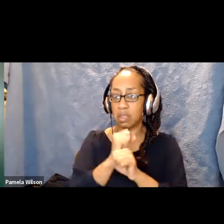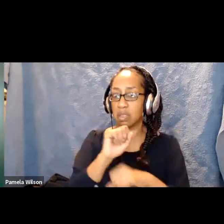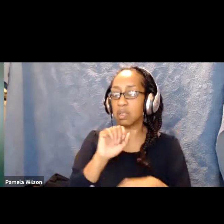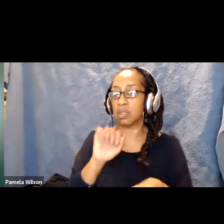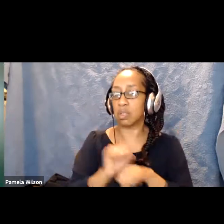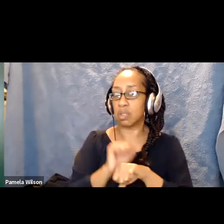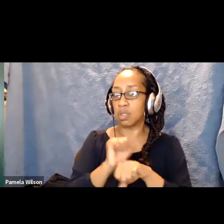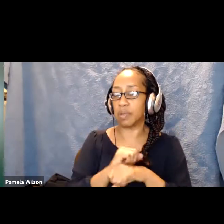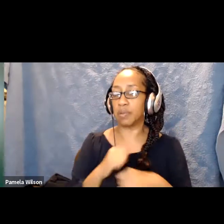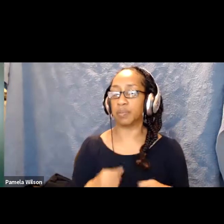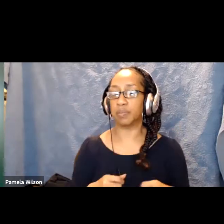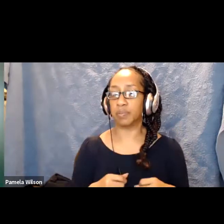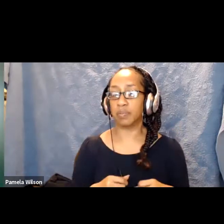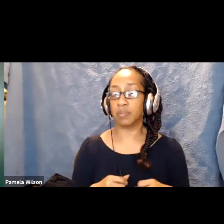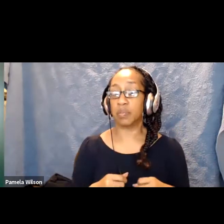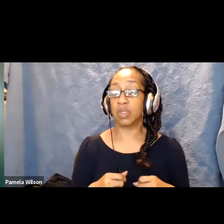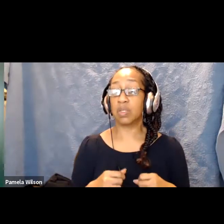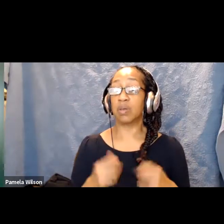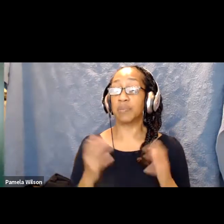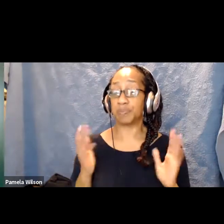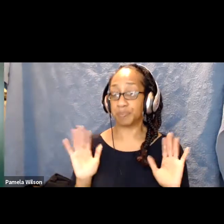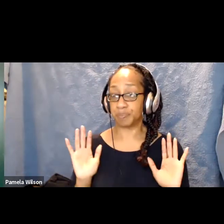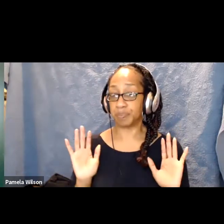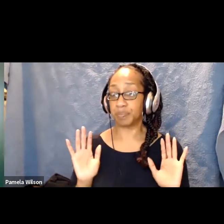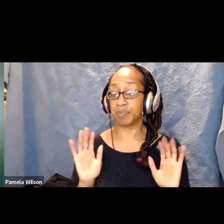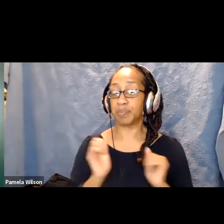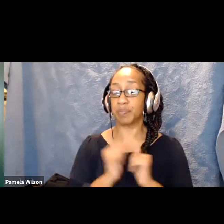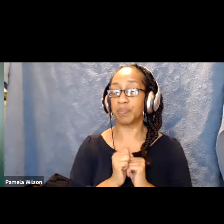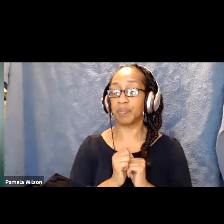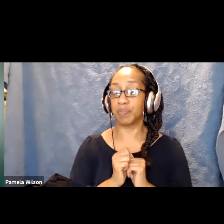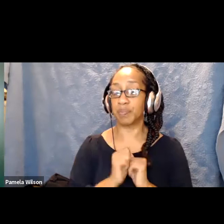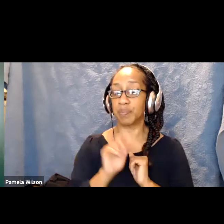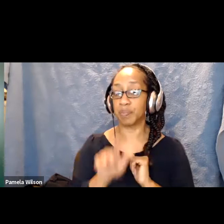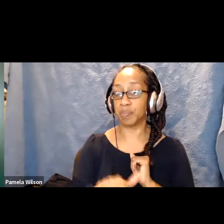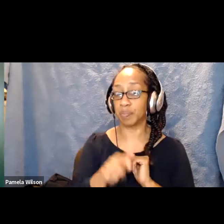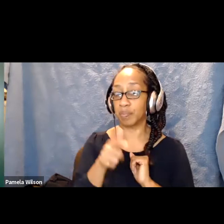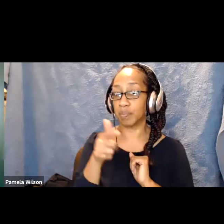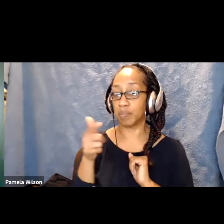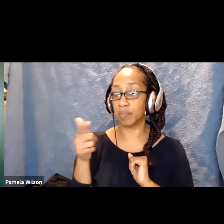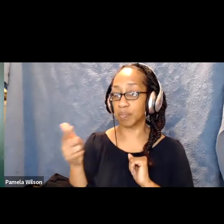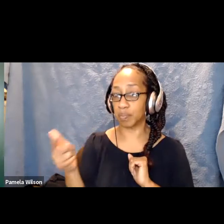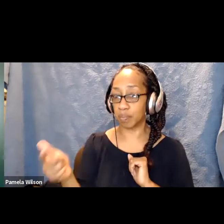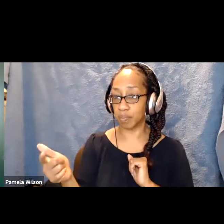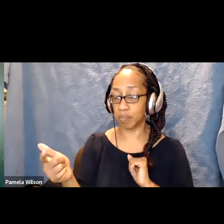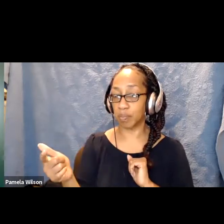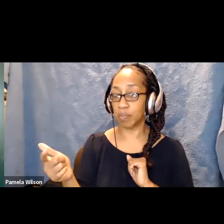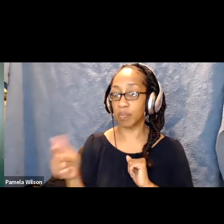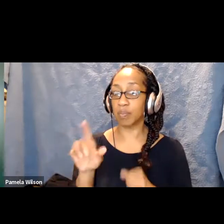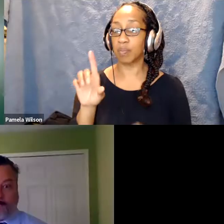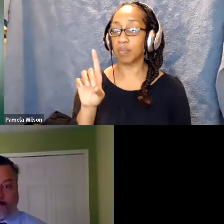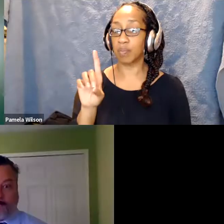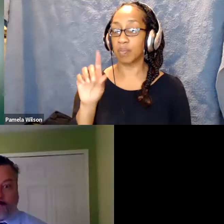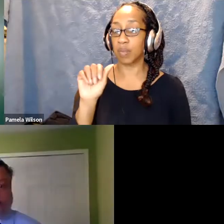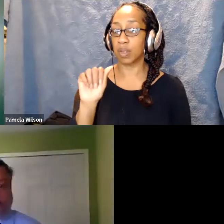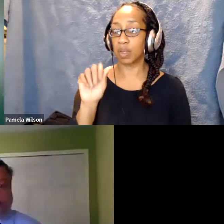employment. And so with that, I'm now going to turn over the presentation to David Gordina,